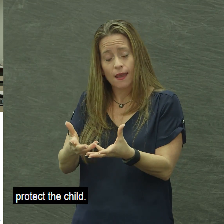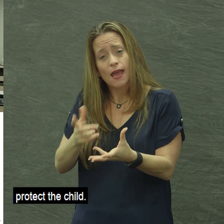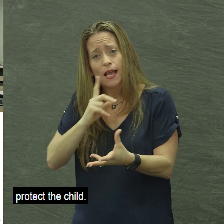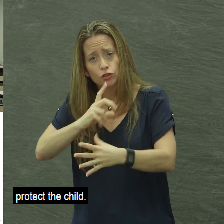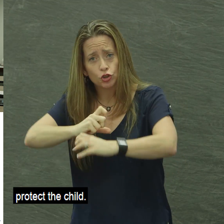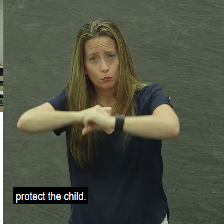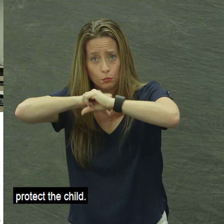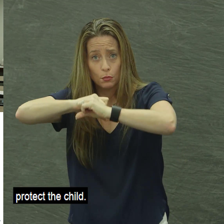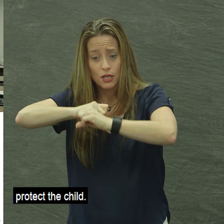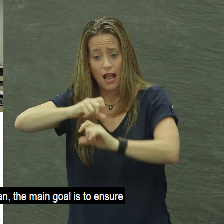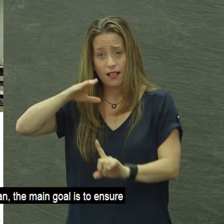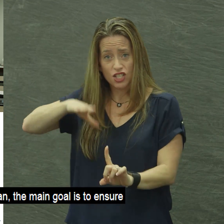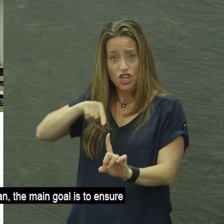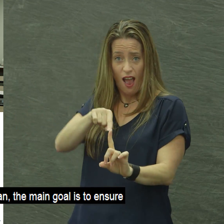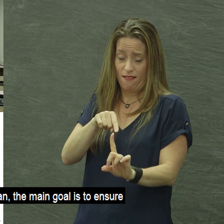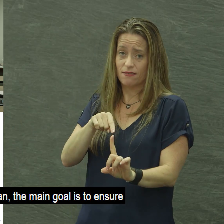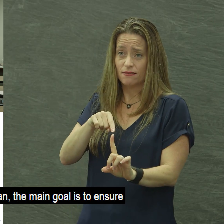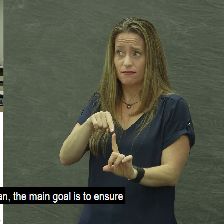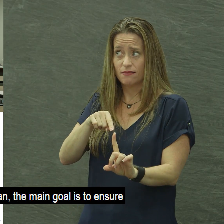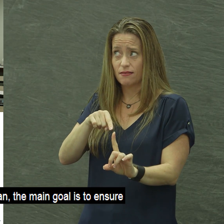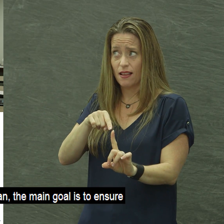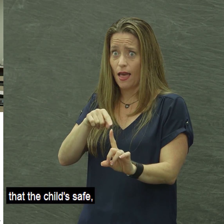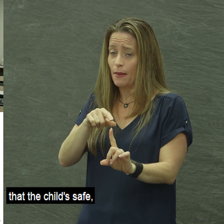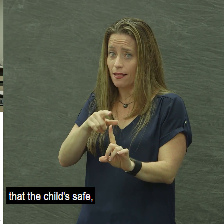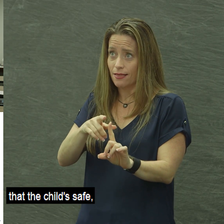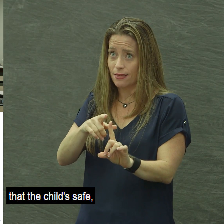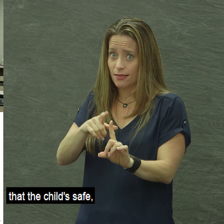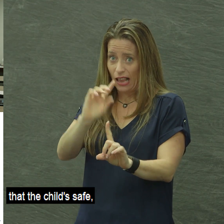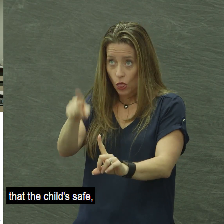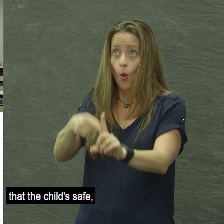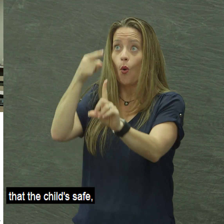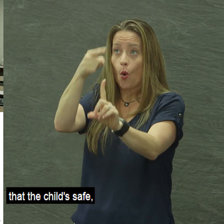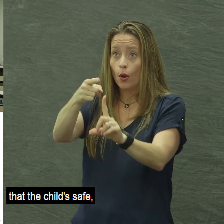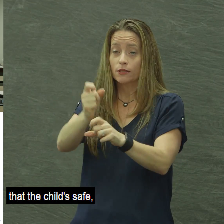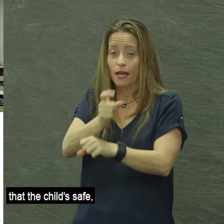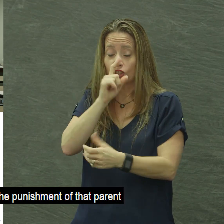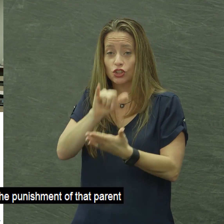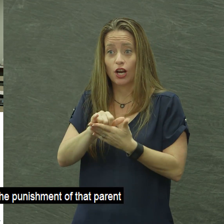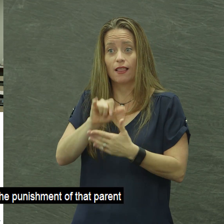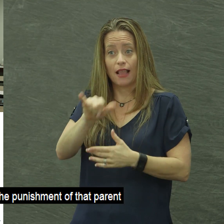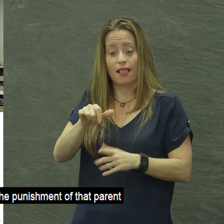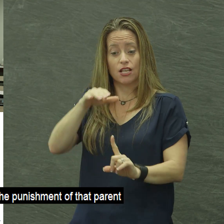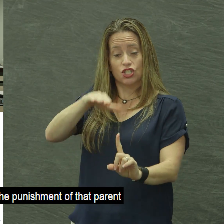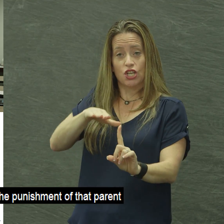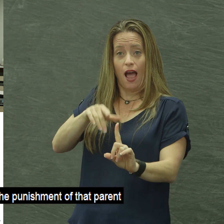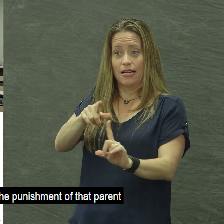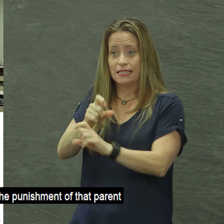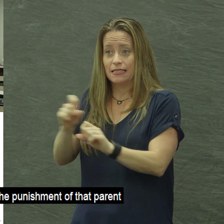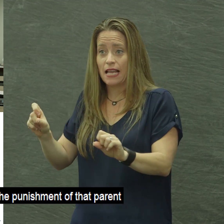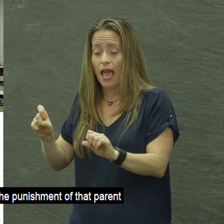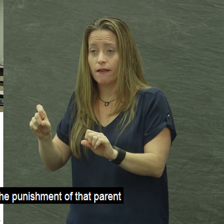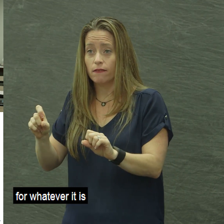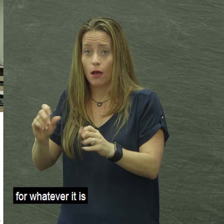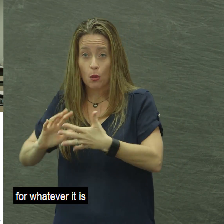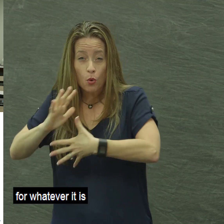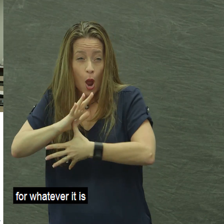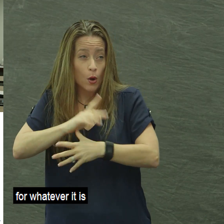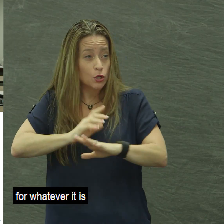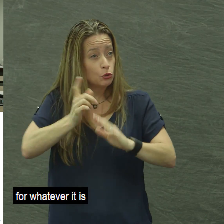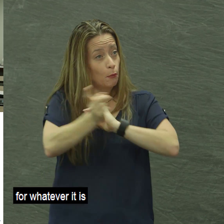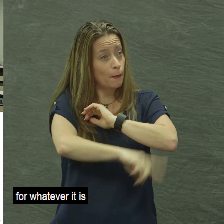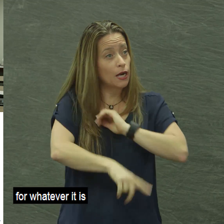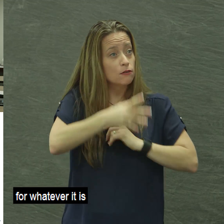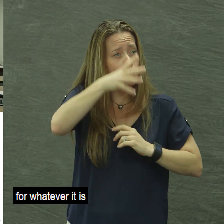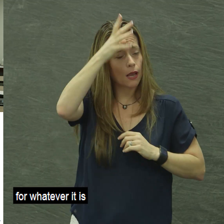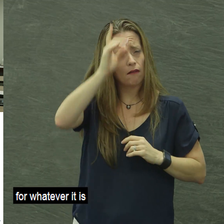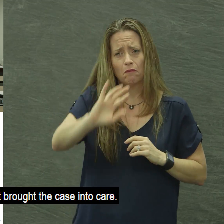protect the child. I mean, the main goal is to ensure that the child's safe, not the punishment of that parent for whatever it